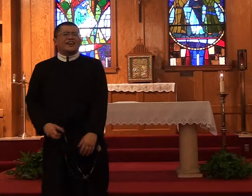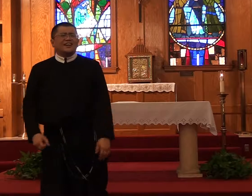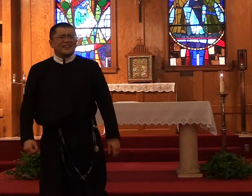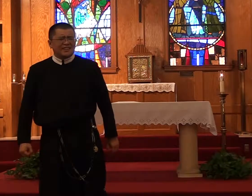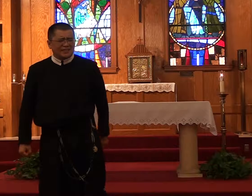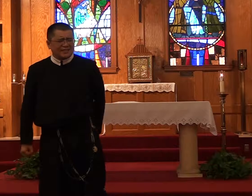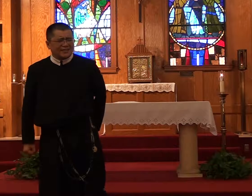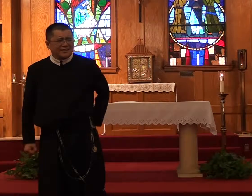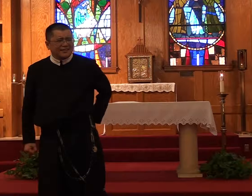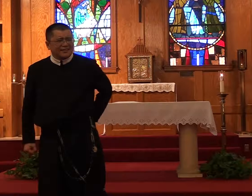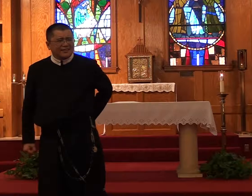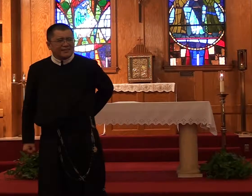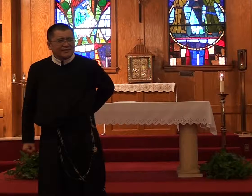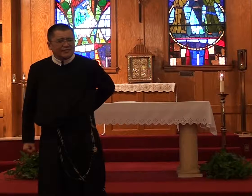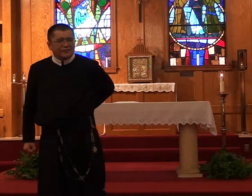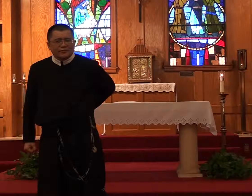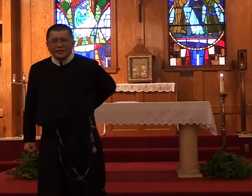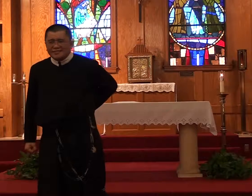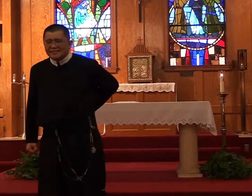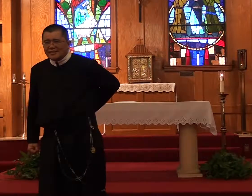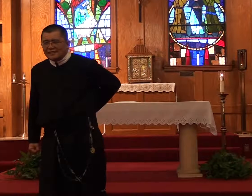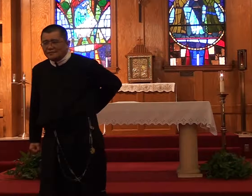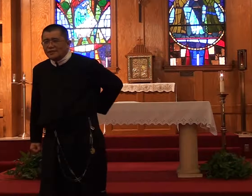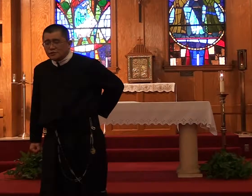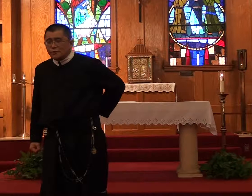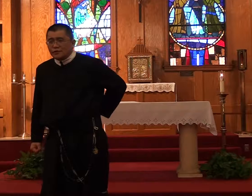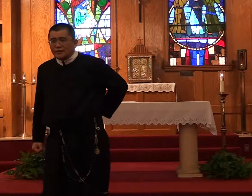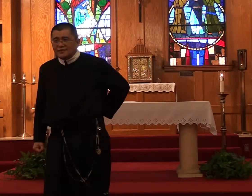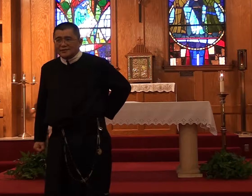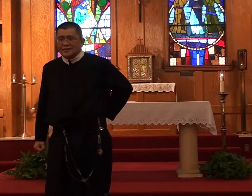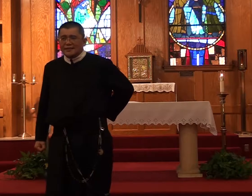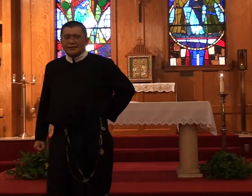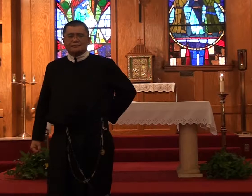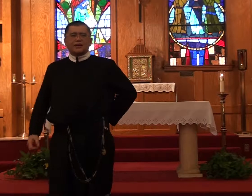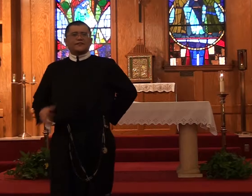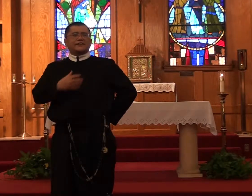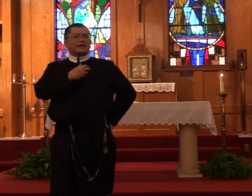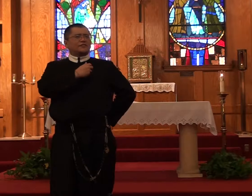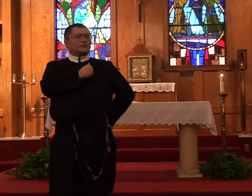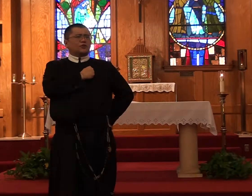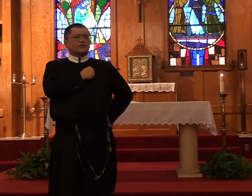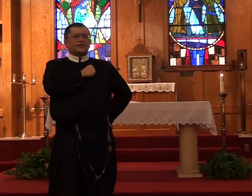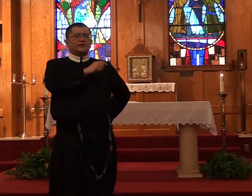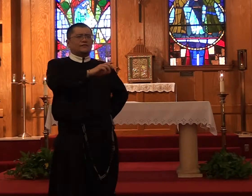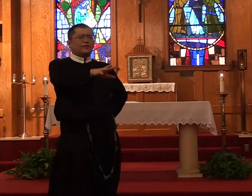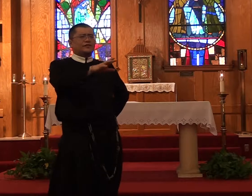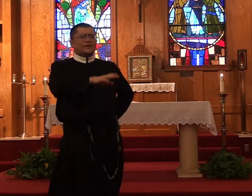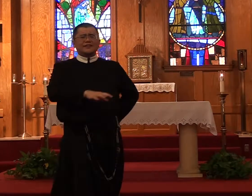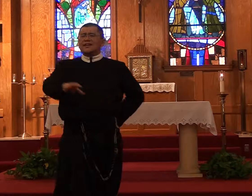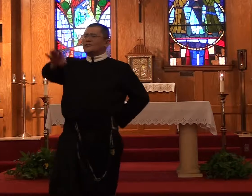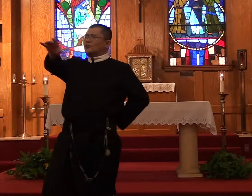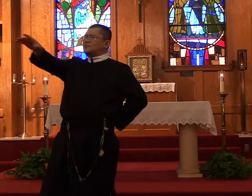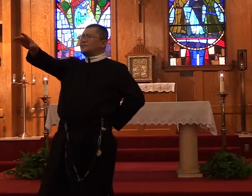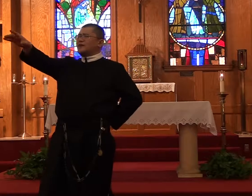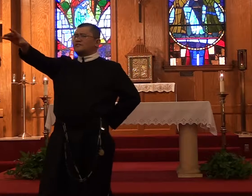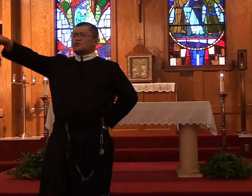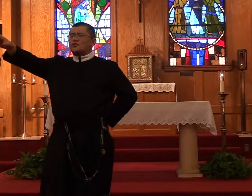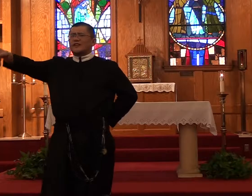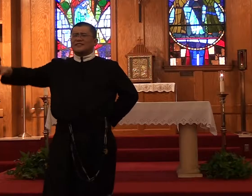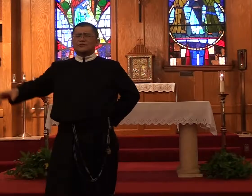faith. Remember we spoke about this. This is my faith. I have a strong faith. You have weak faith. Those people have strong faith. That's why